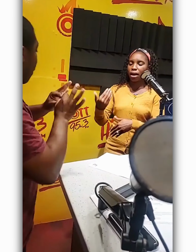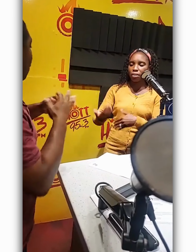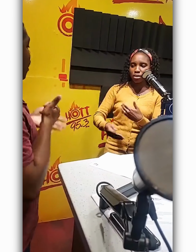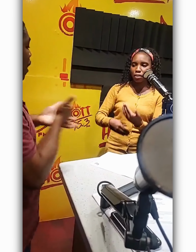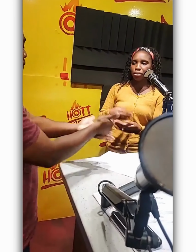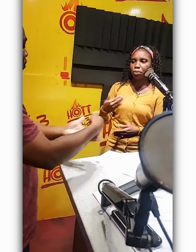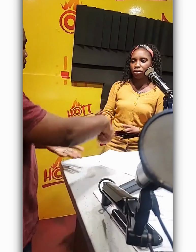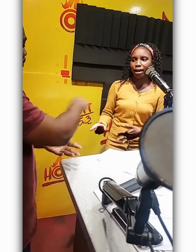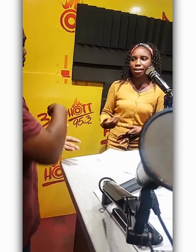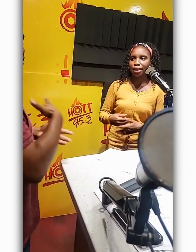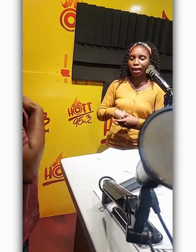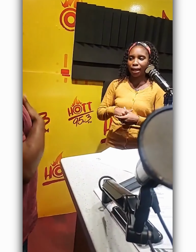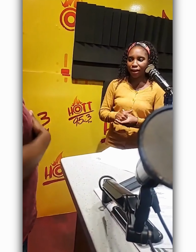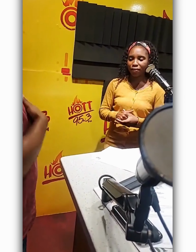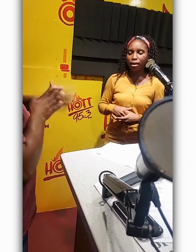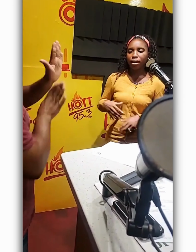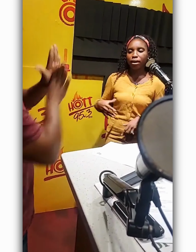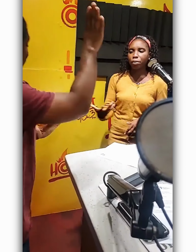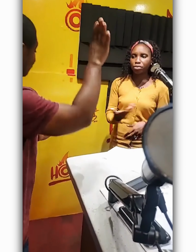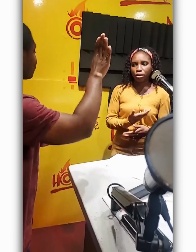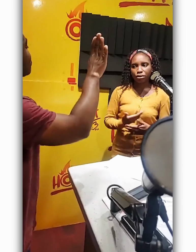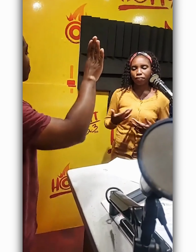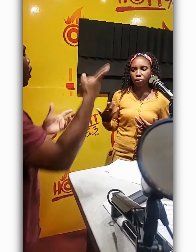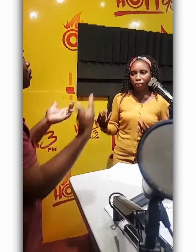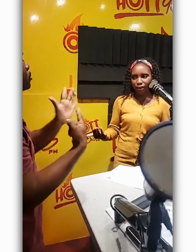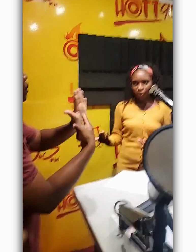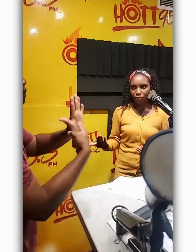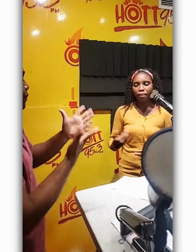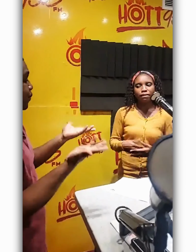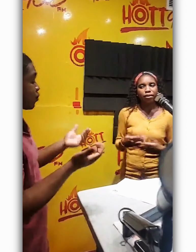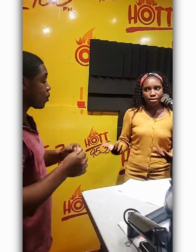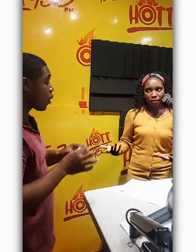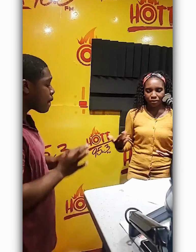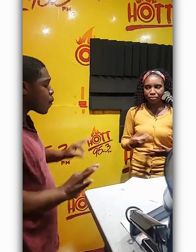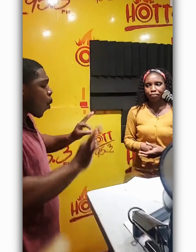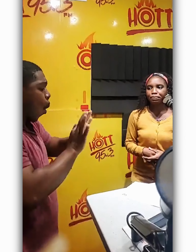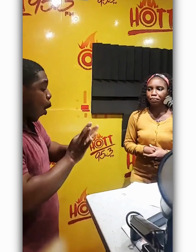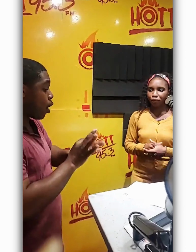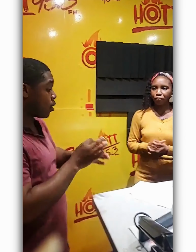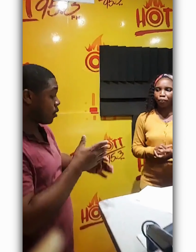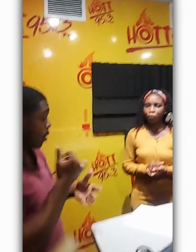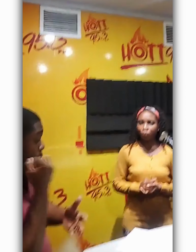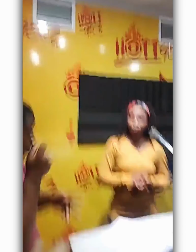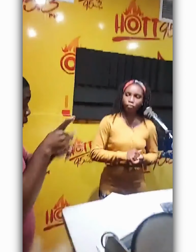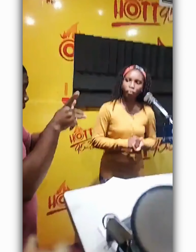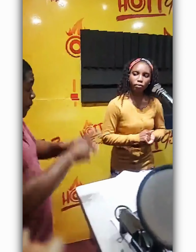helps them to progress in life and help us all to feel better. For example,